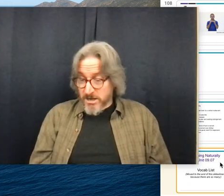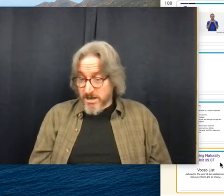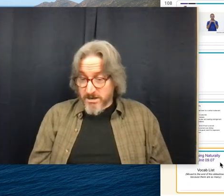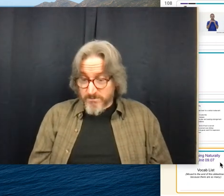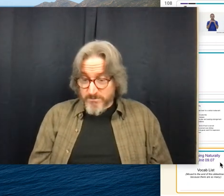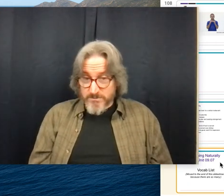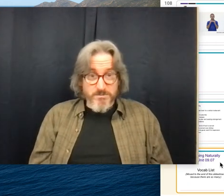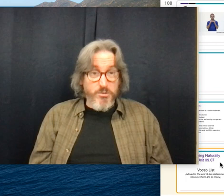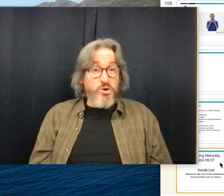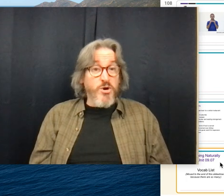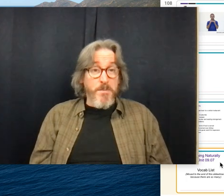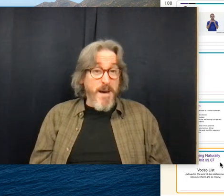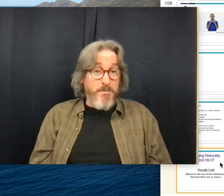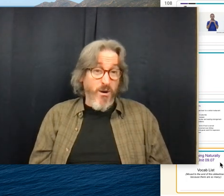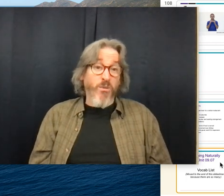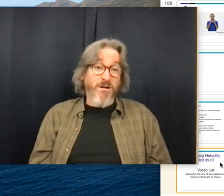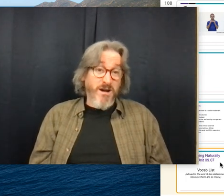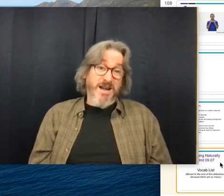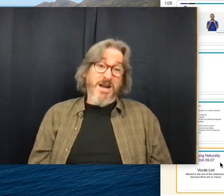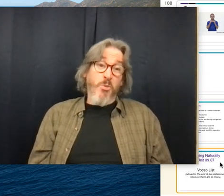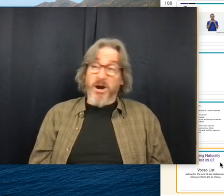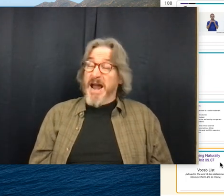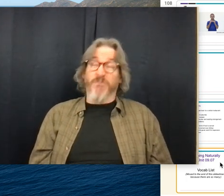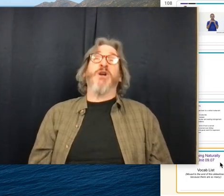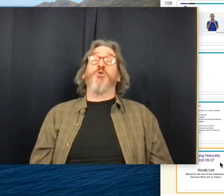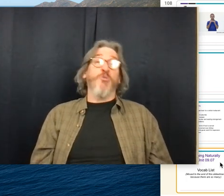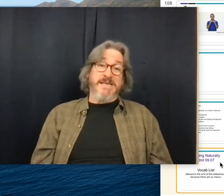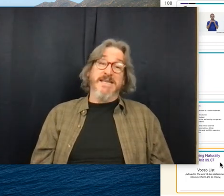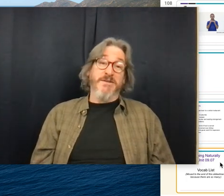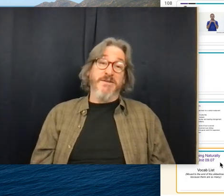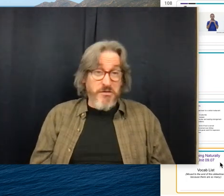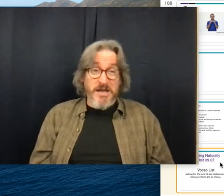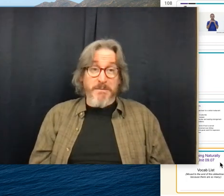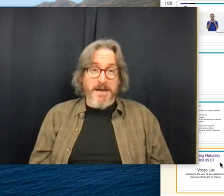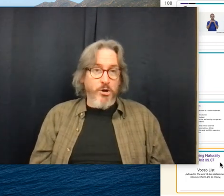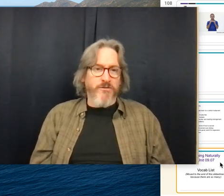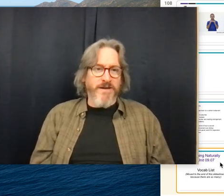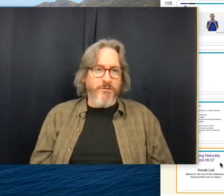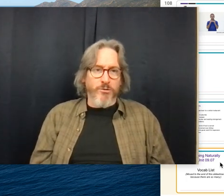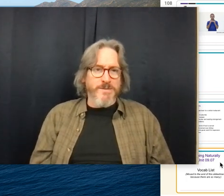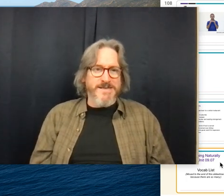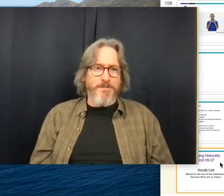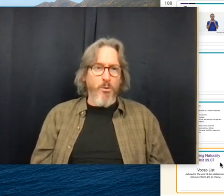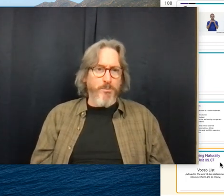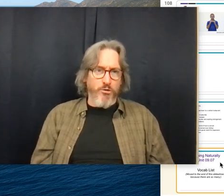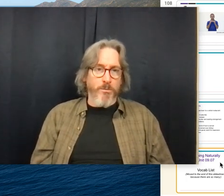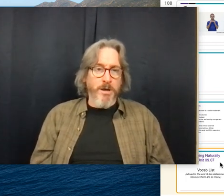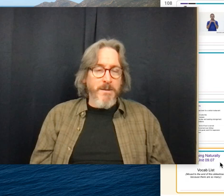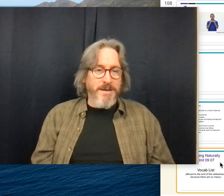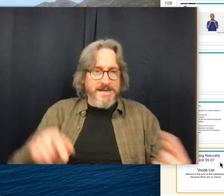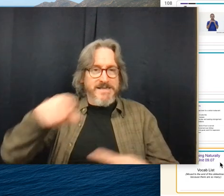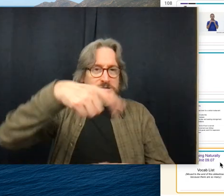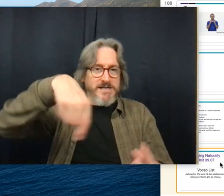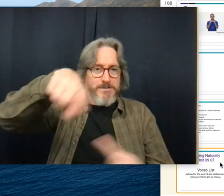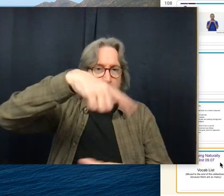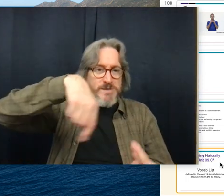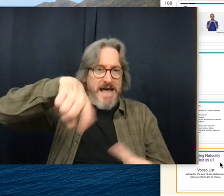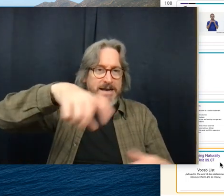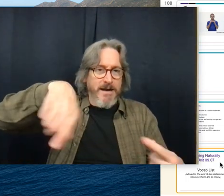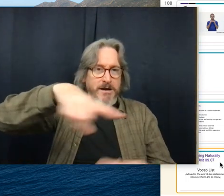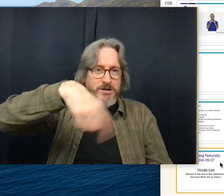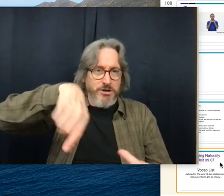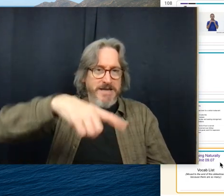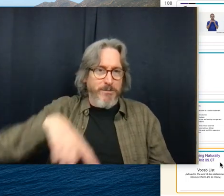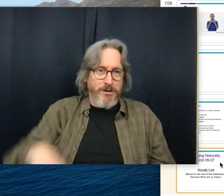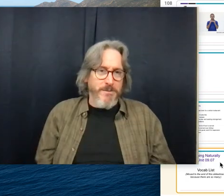like Buco di Beppo, where every room has a different theme, and your favorite room is the Pope room because there's a Pope's